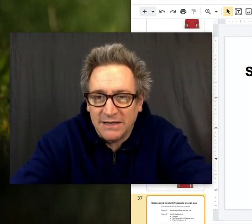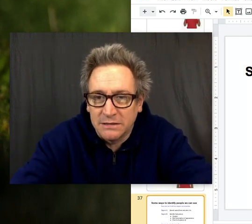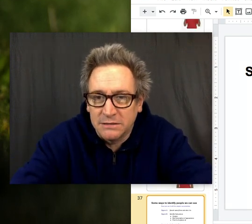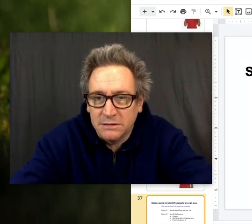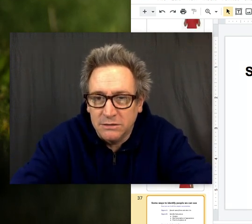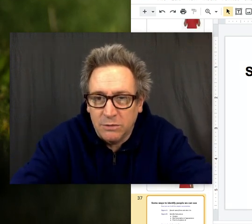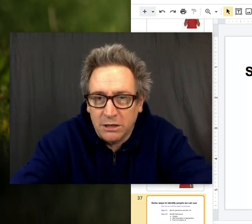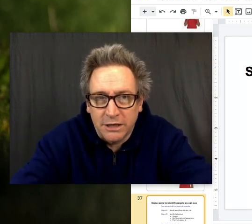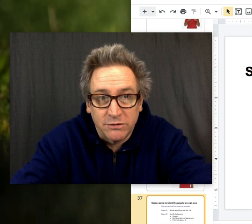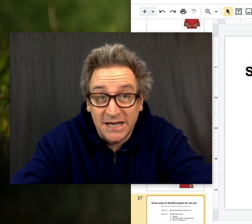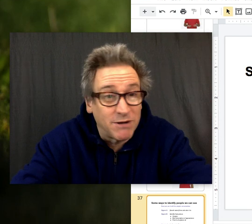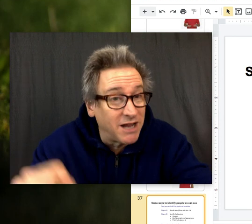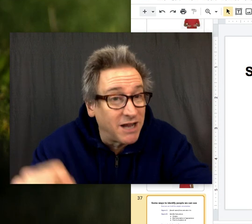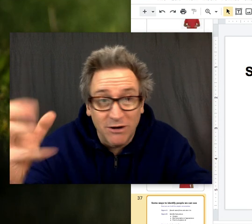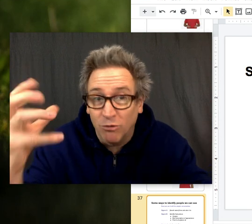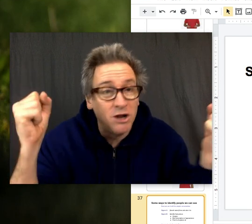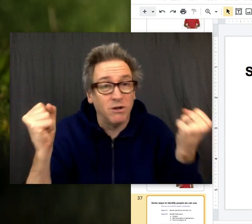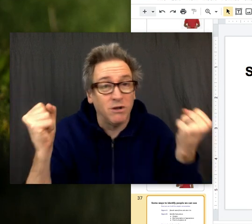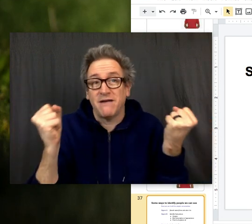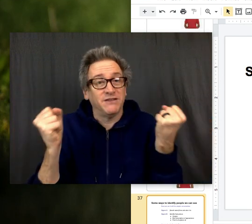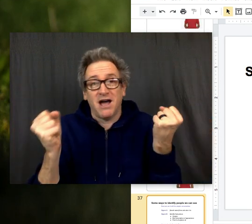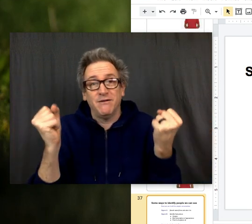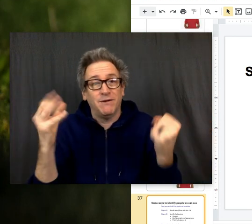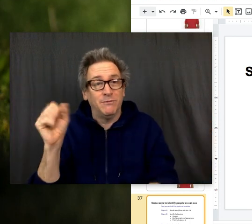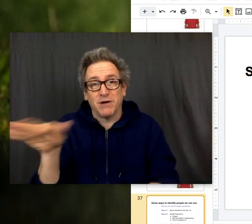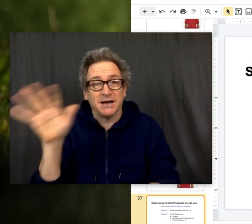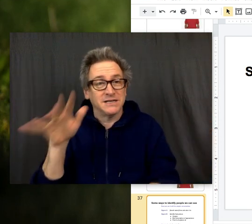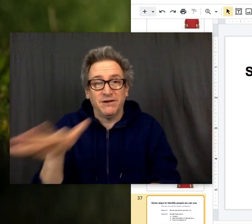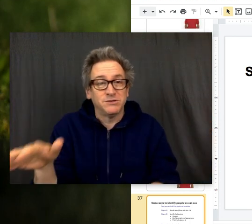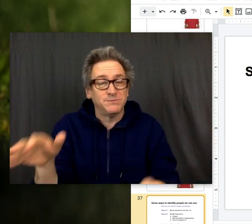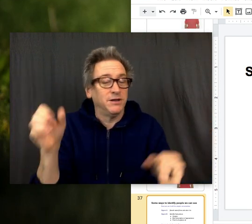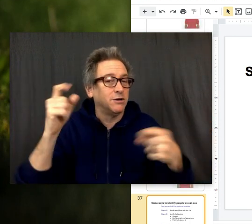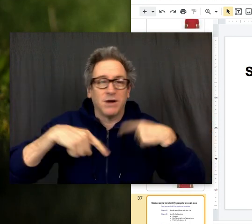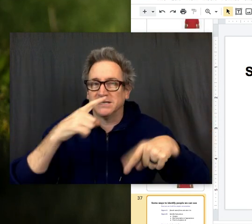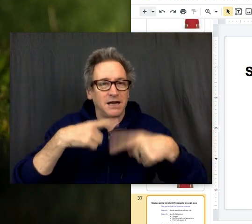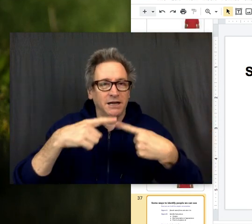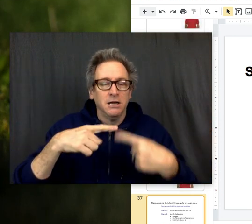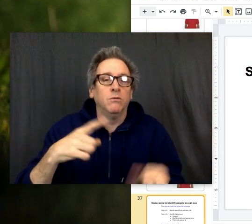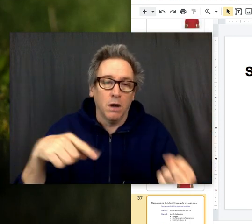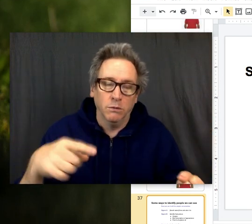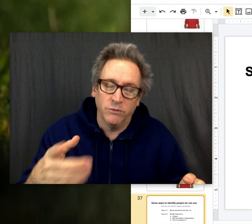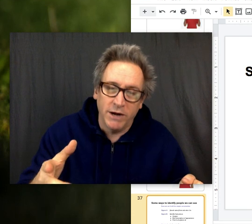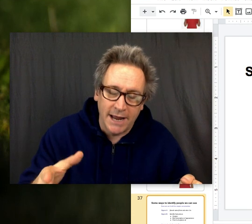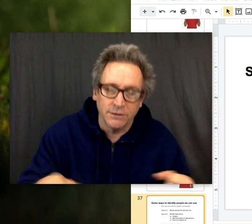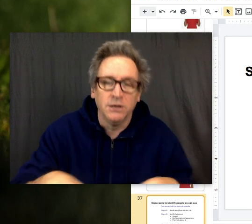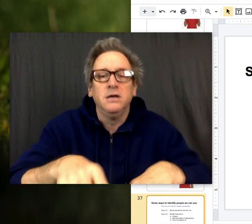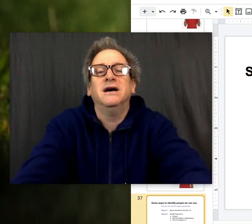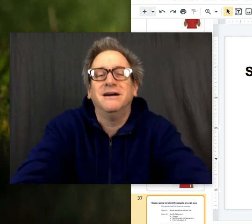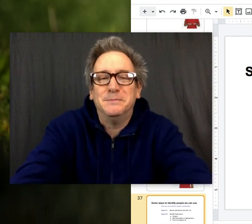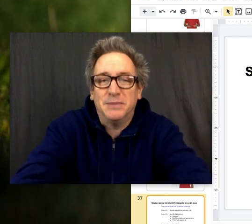driving, where sitting at a red light or while driving on the highway, I would practice my finger spelling. I would practice signing with one